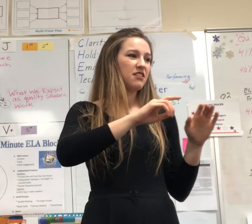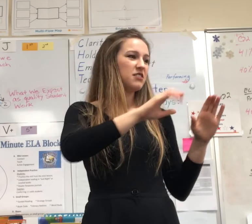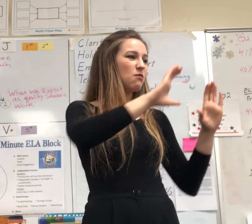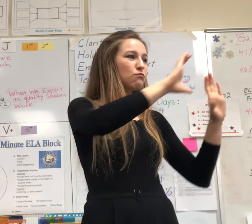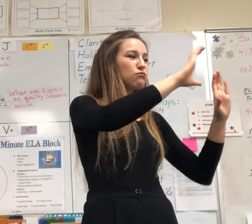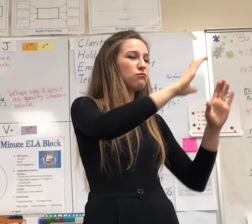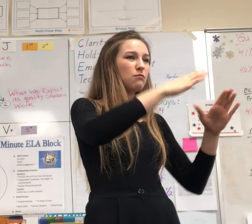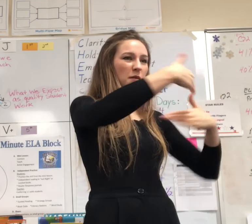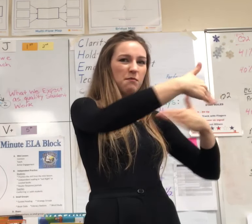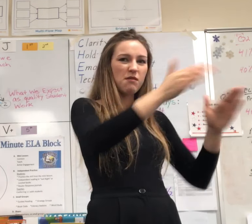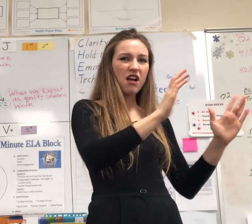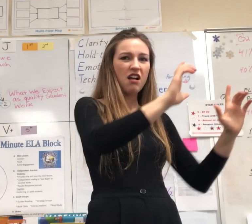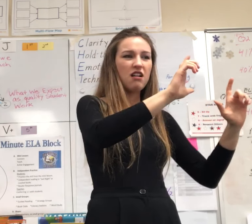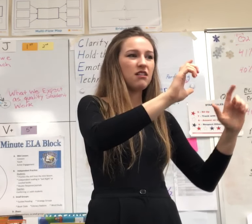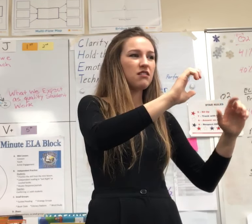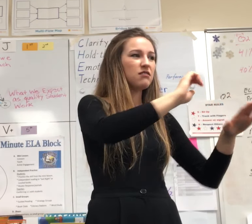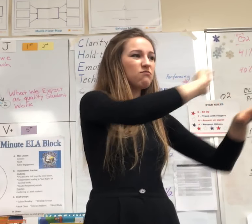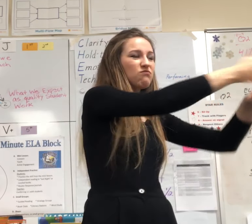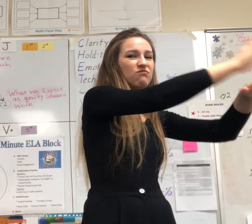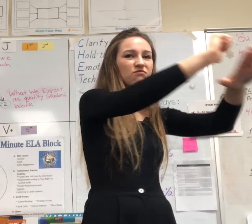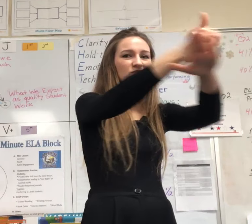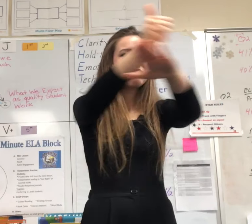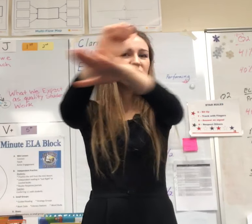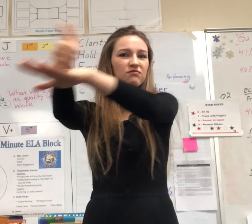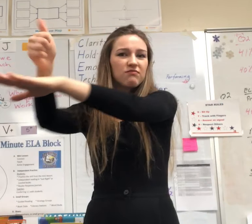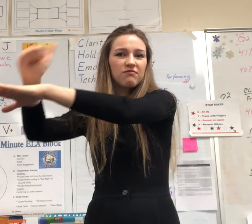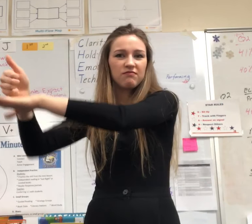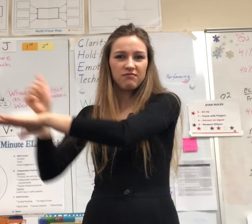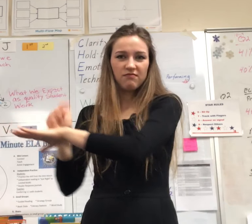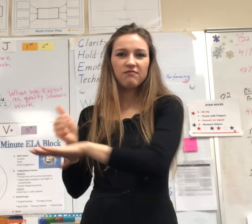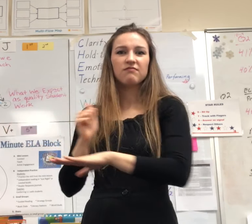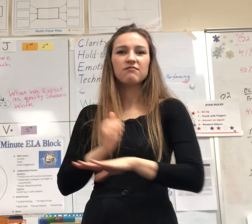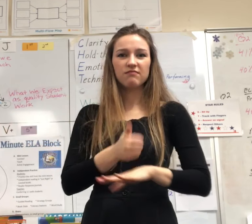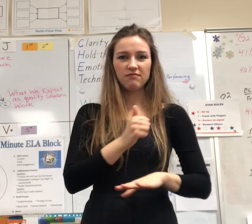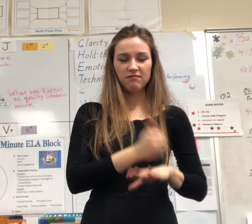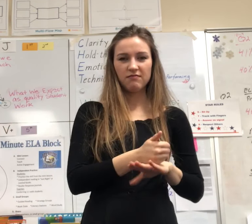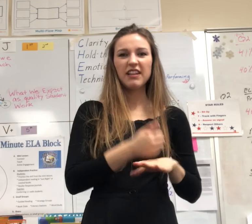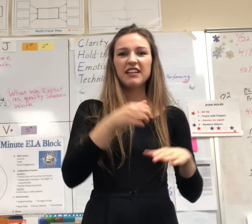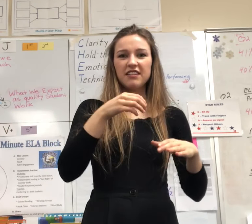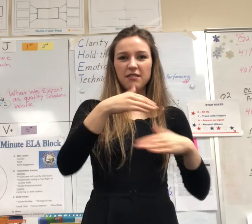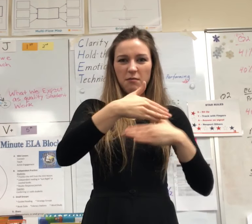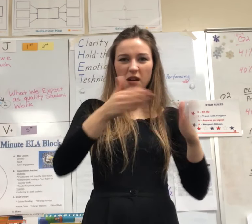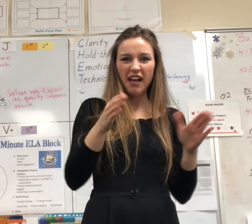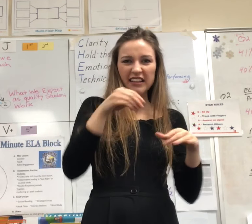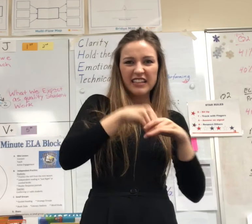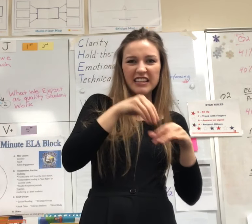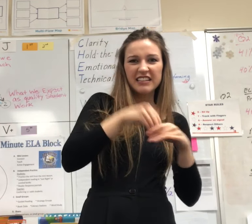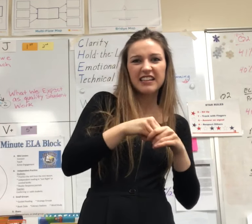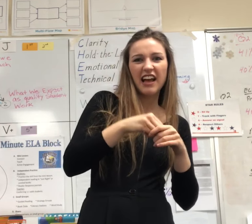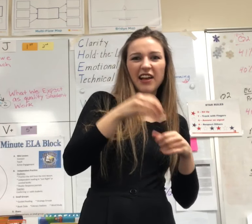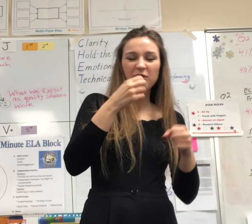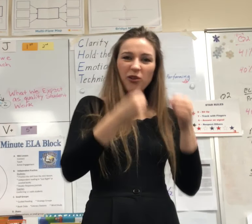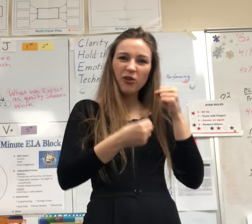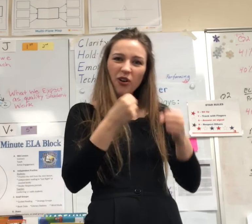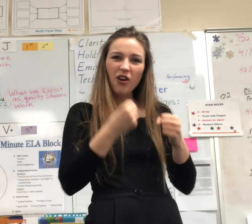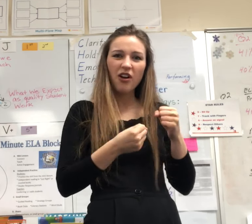room. What I have is a piece of cardboard, and